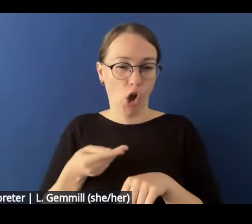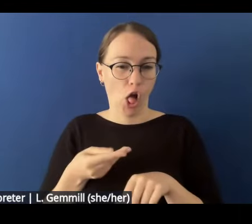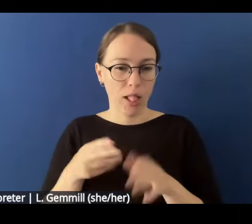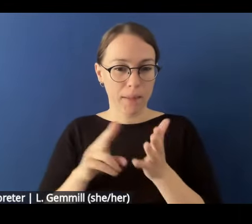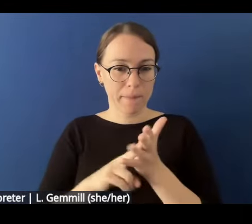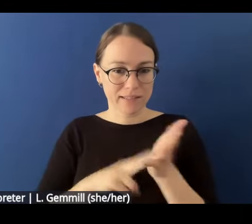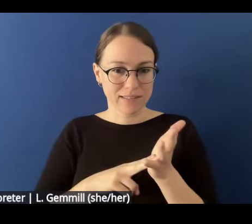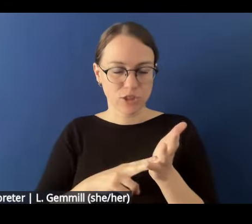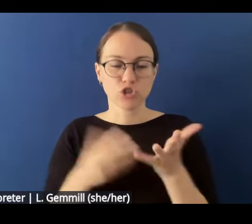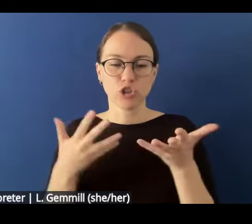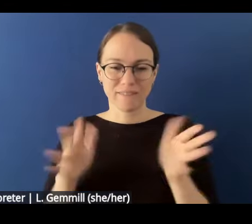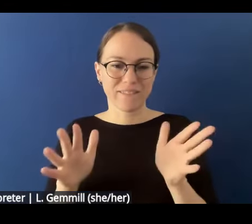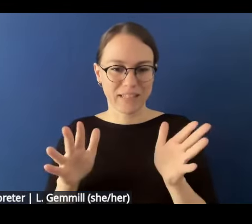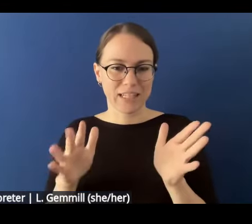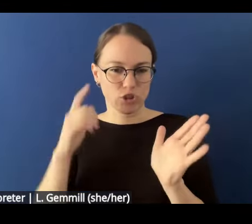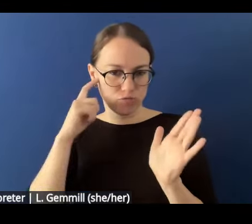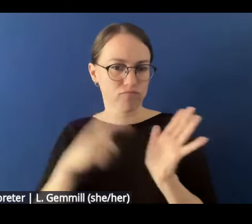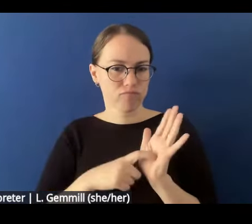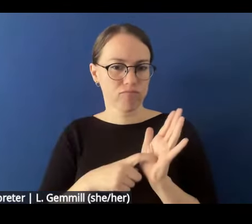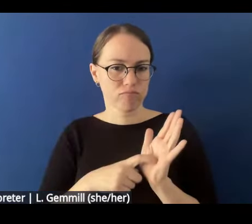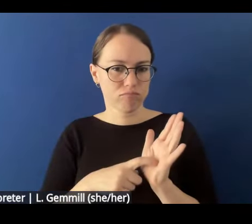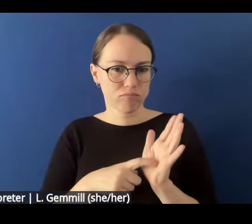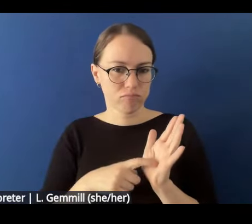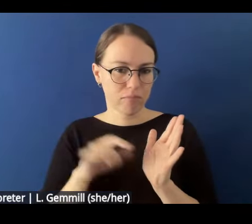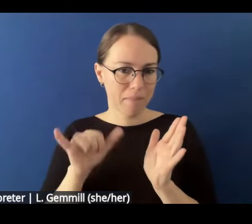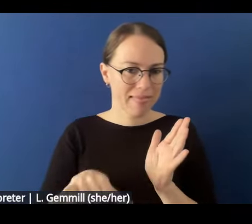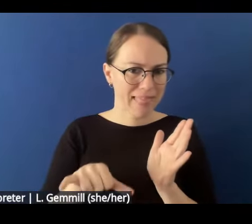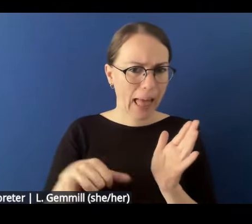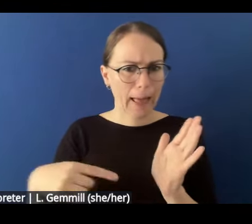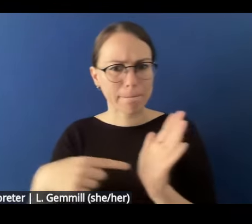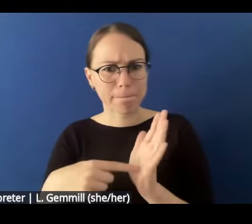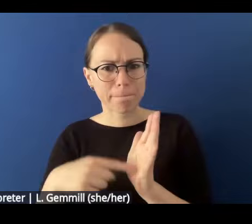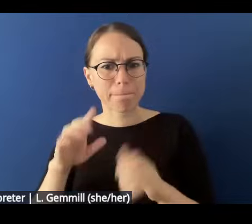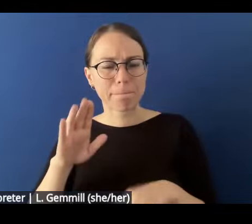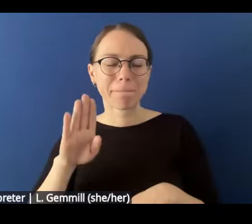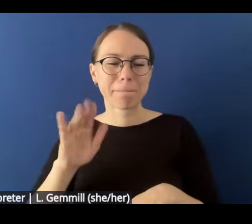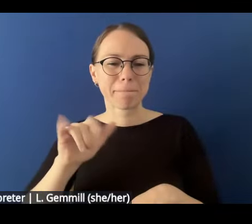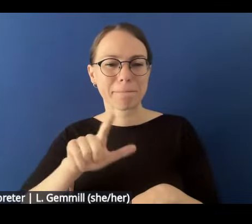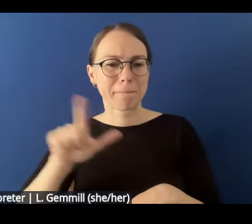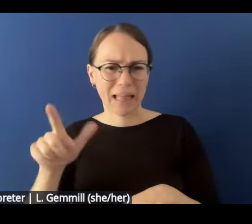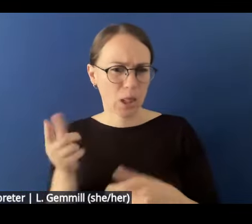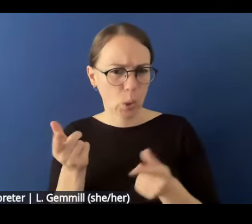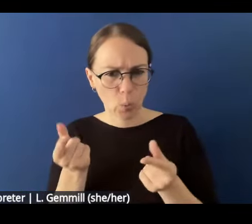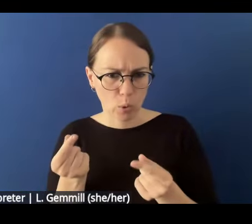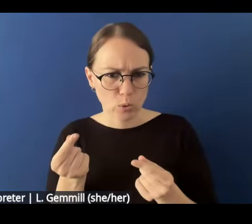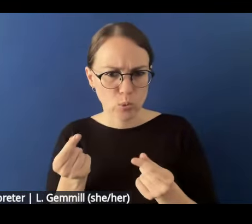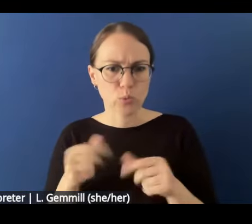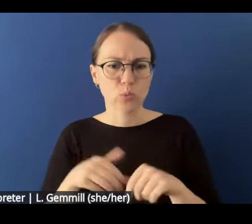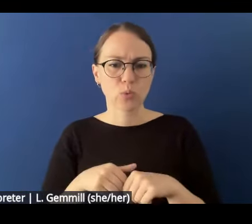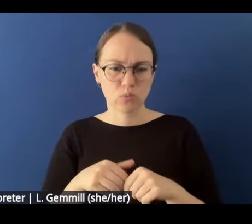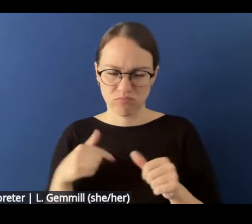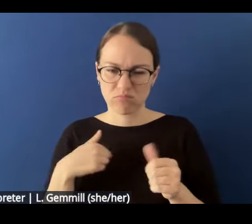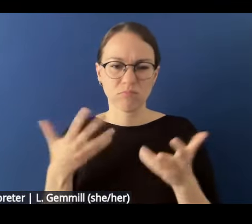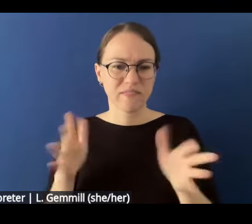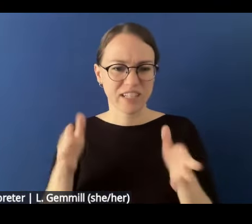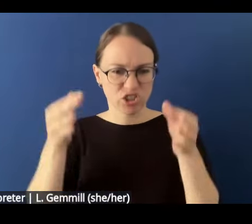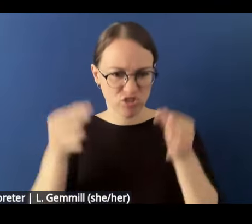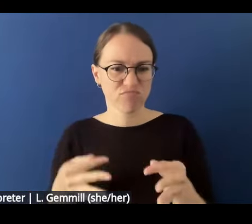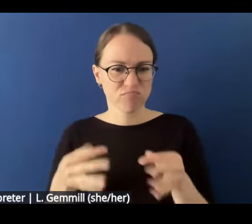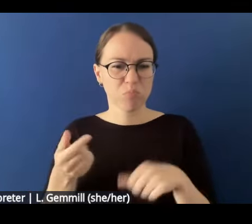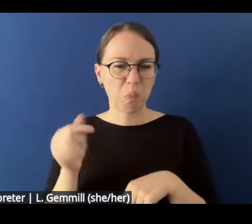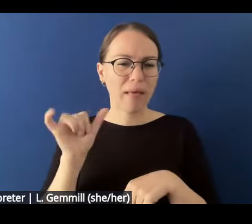bill did and accurately indicated what the substance of the bill was. We, in